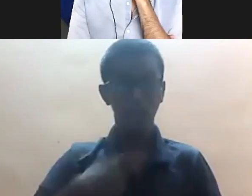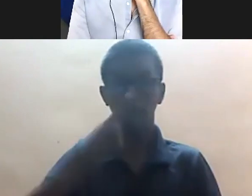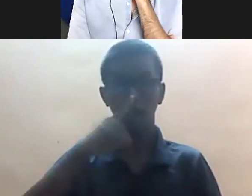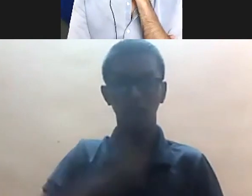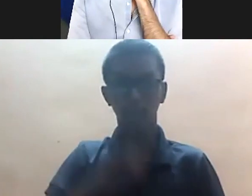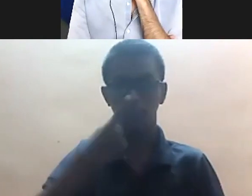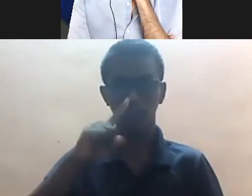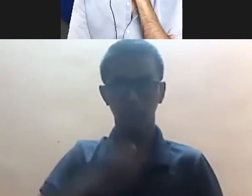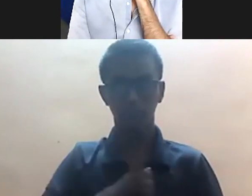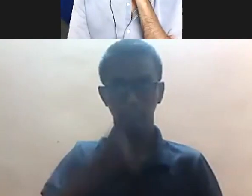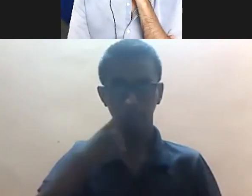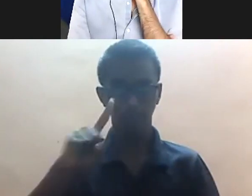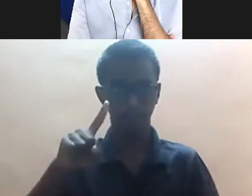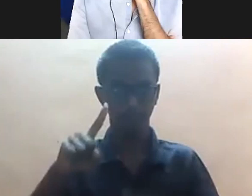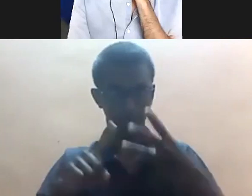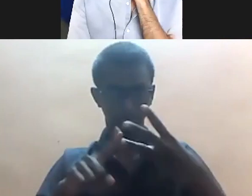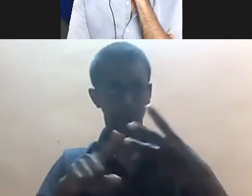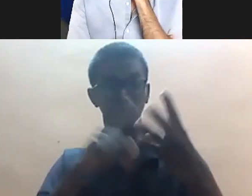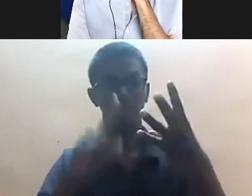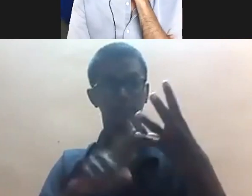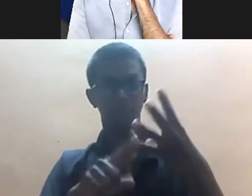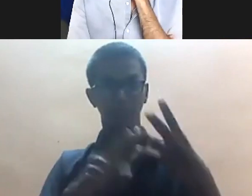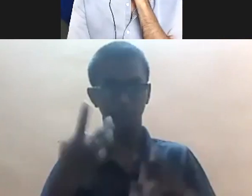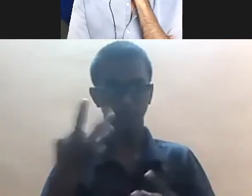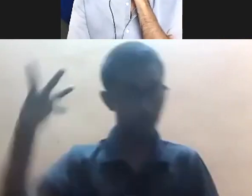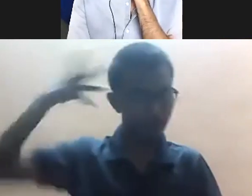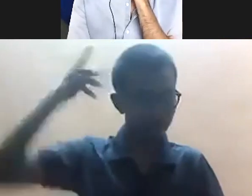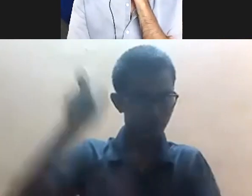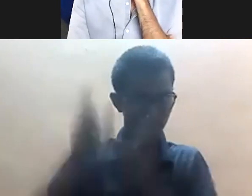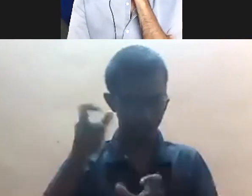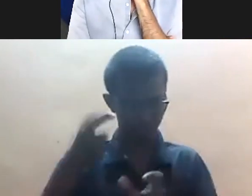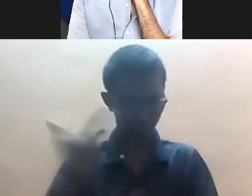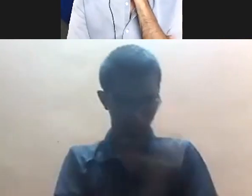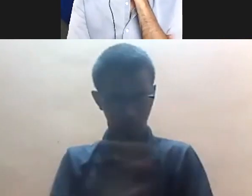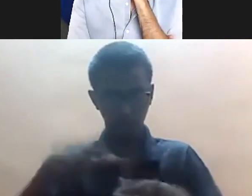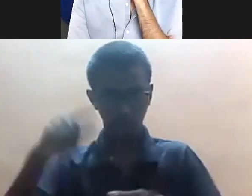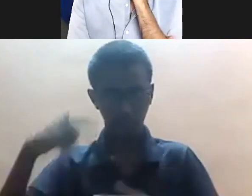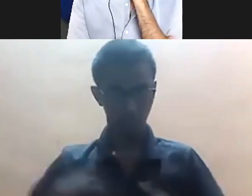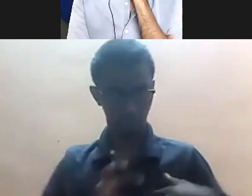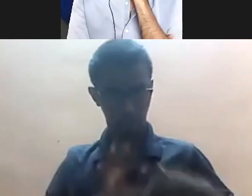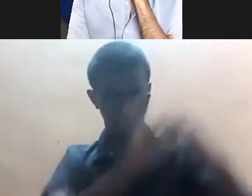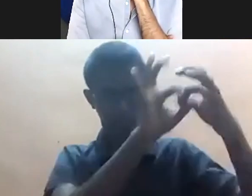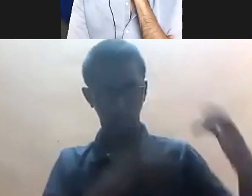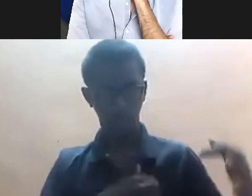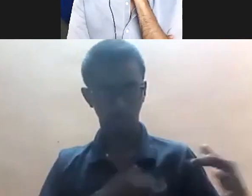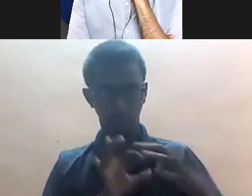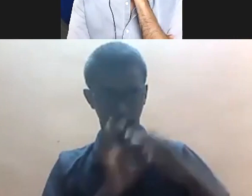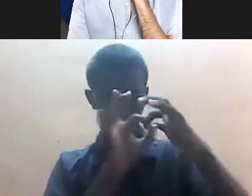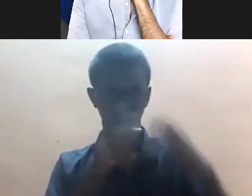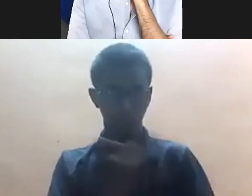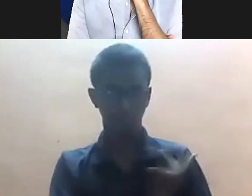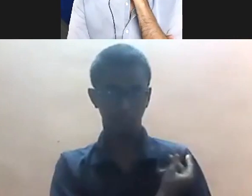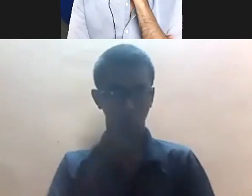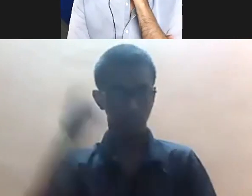I have ASD. No, sorry, my mother. My mother have ASD. Can she go for the vaccination? And